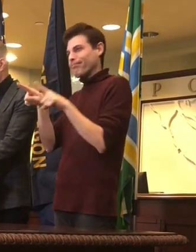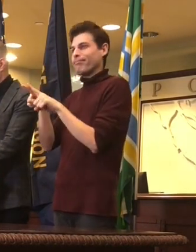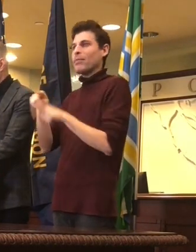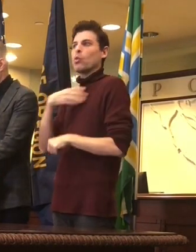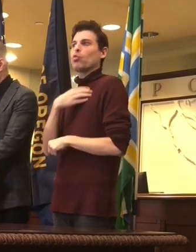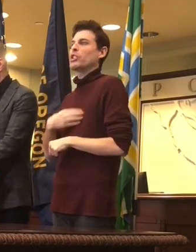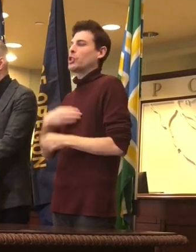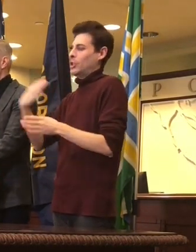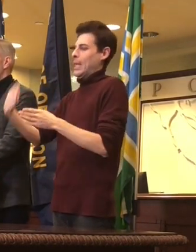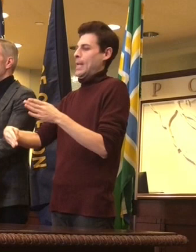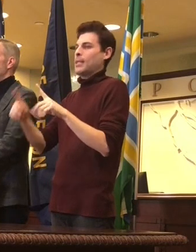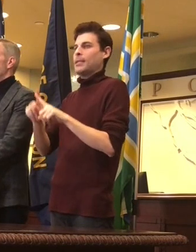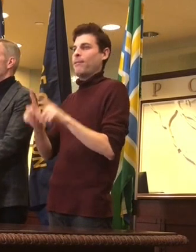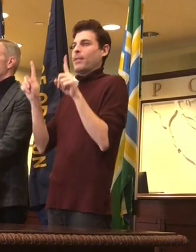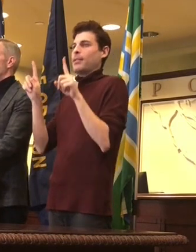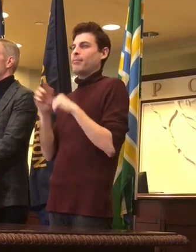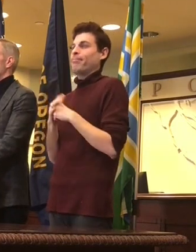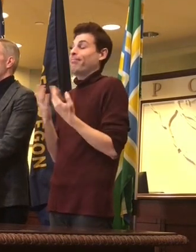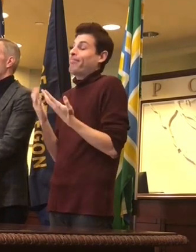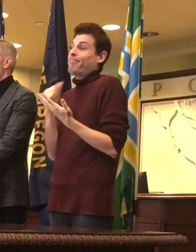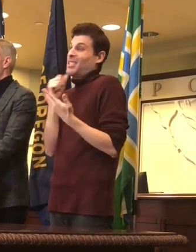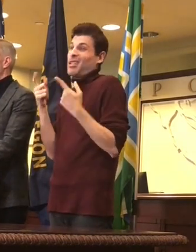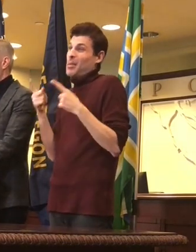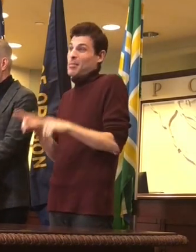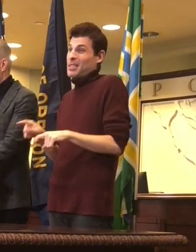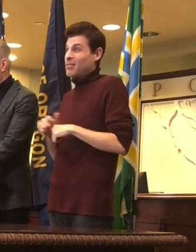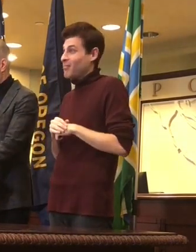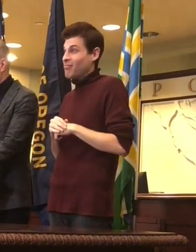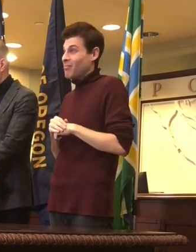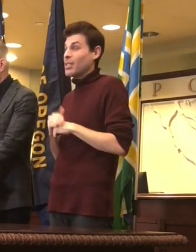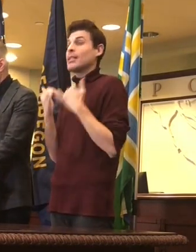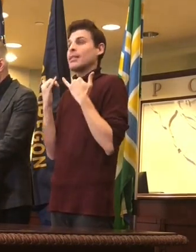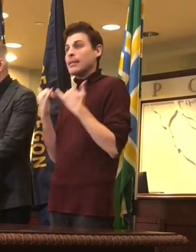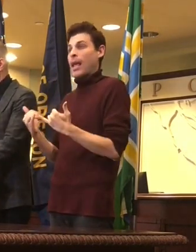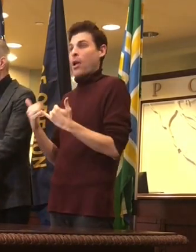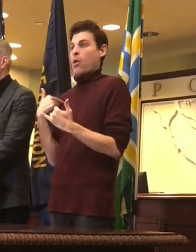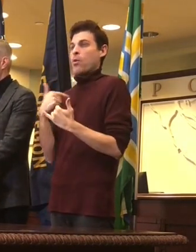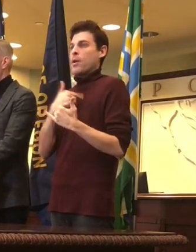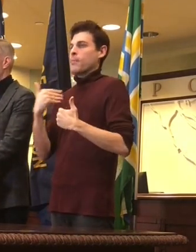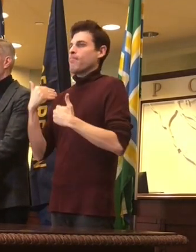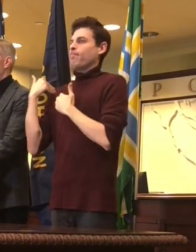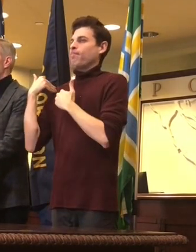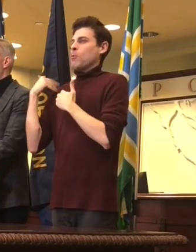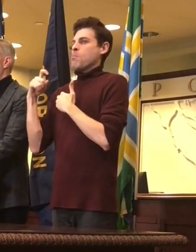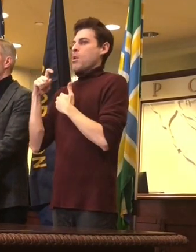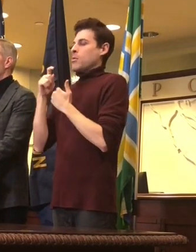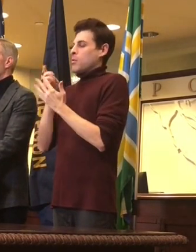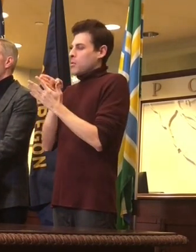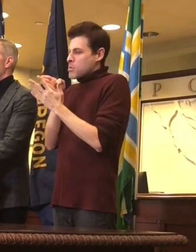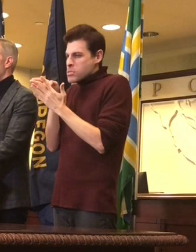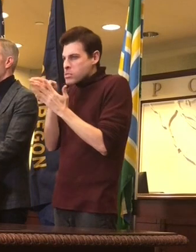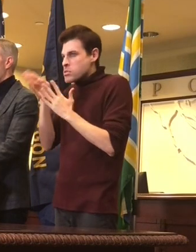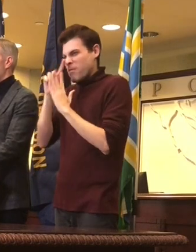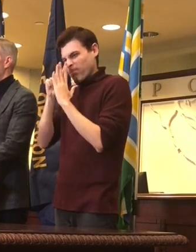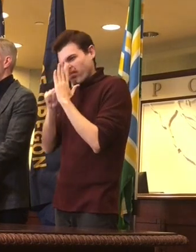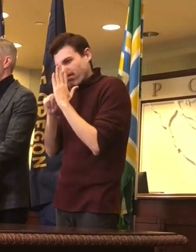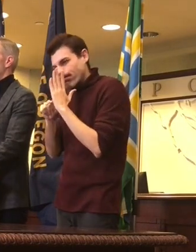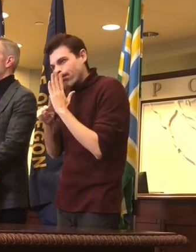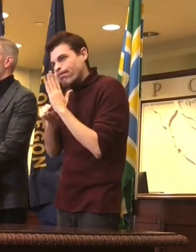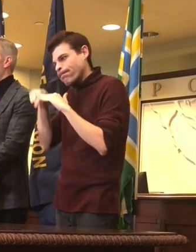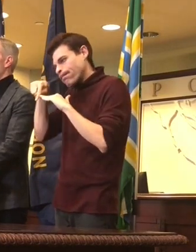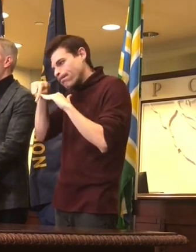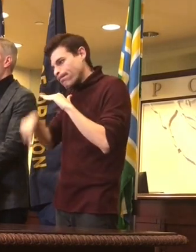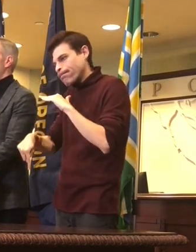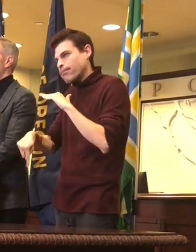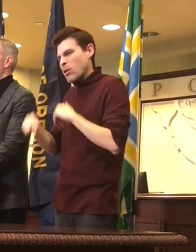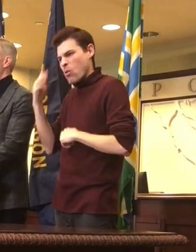that. But it didn't. And now it's our obligation to be as thorough as possible to find out why and